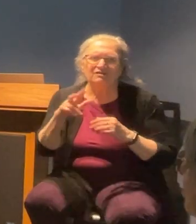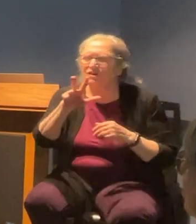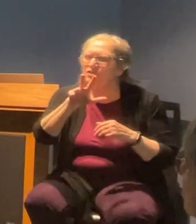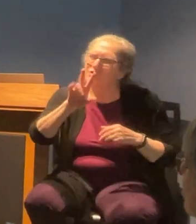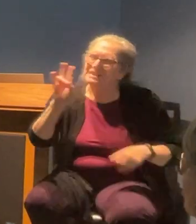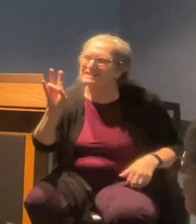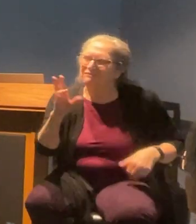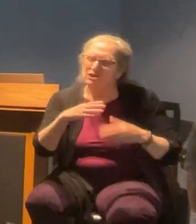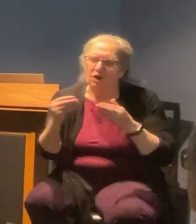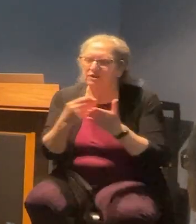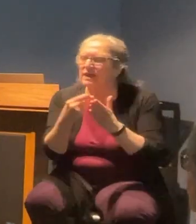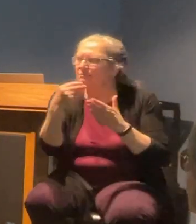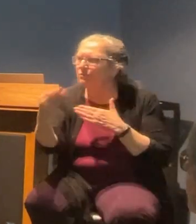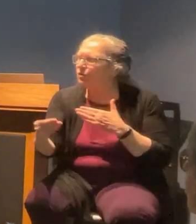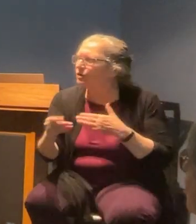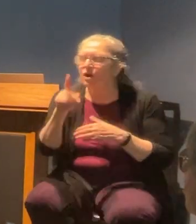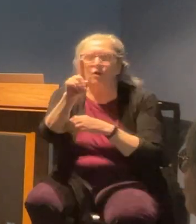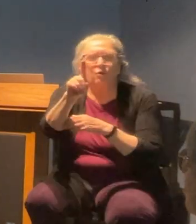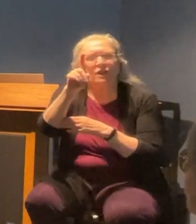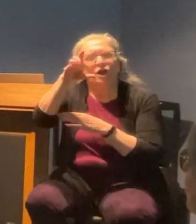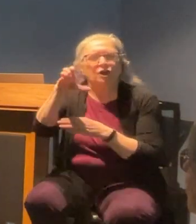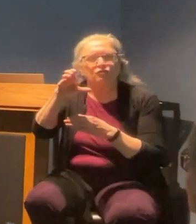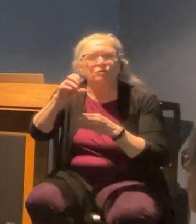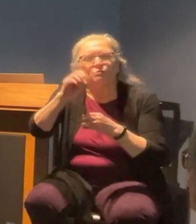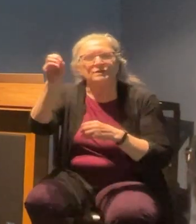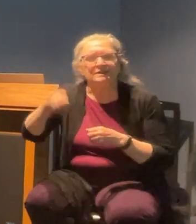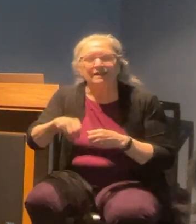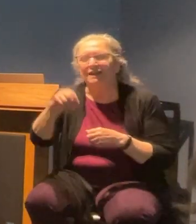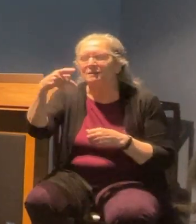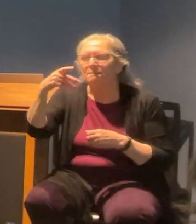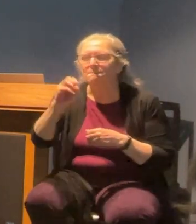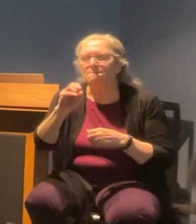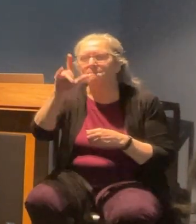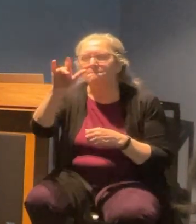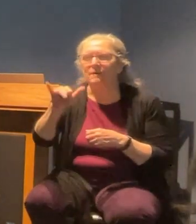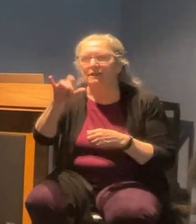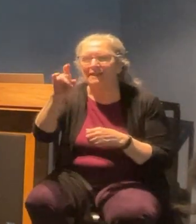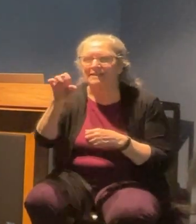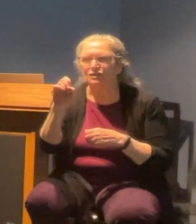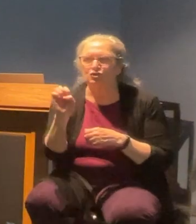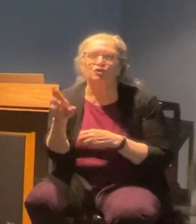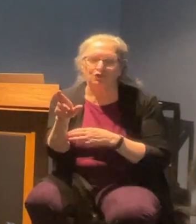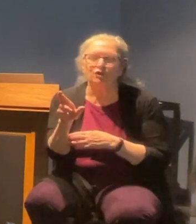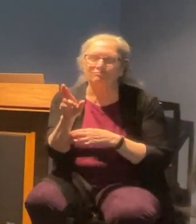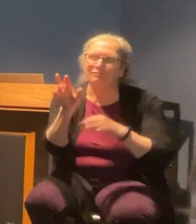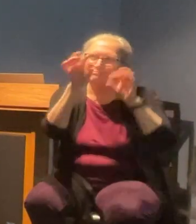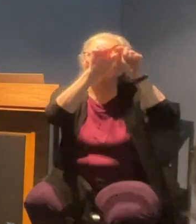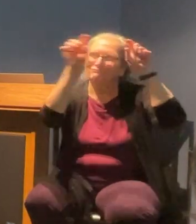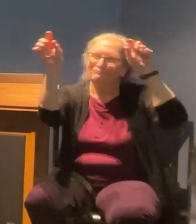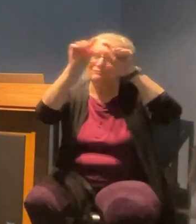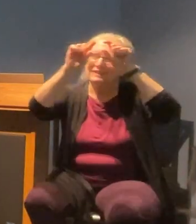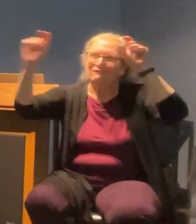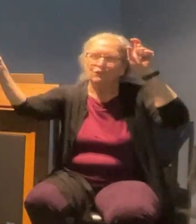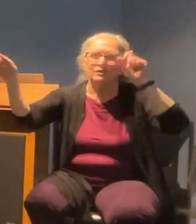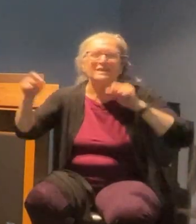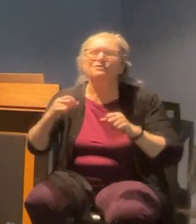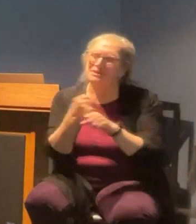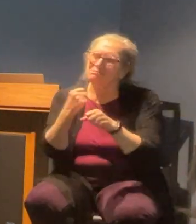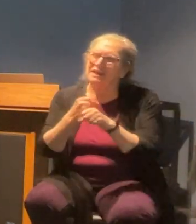$37, 100% polyester, which is basically plastic, made in